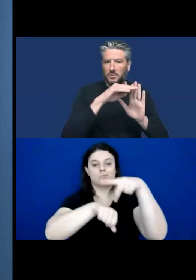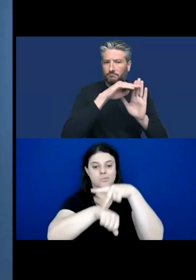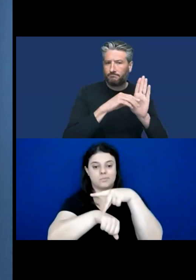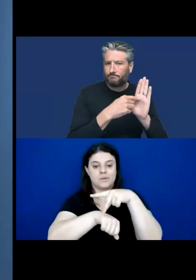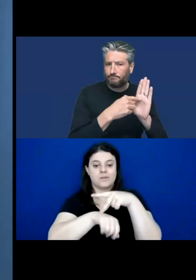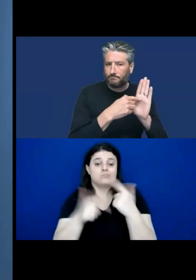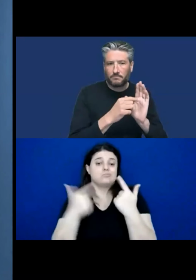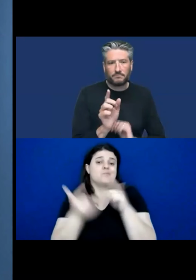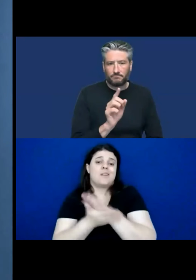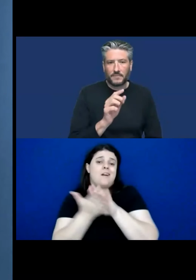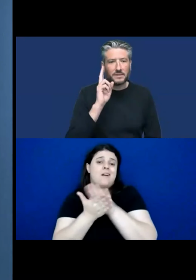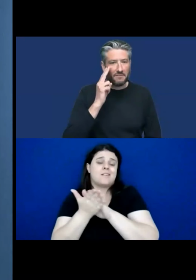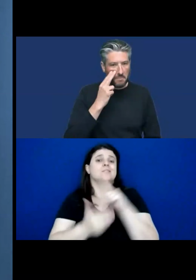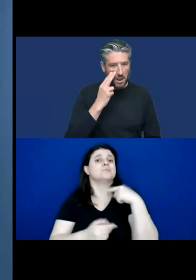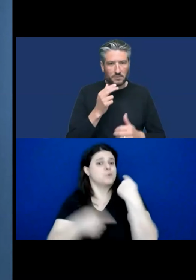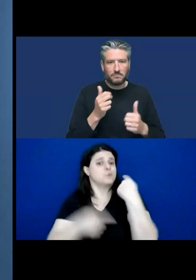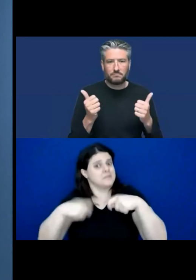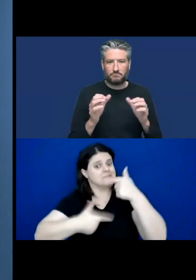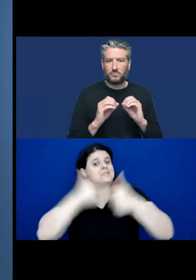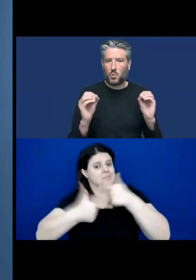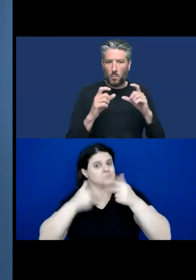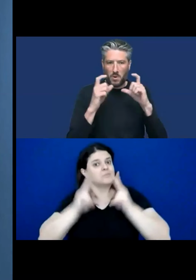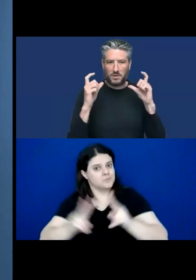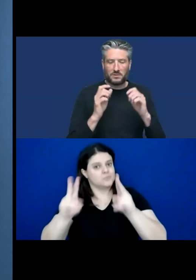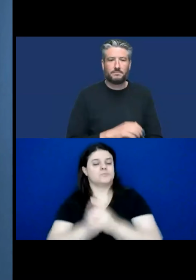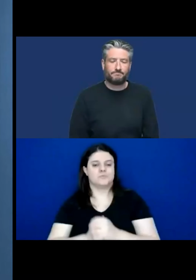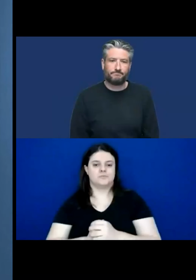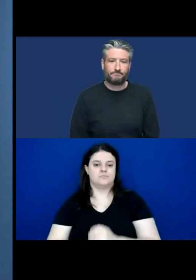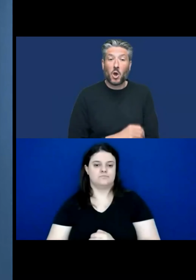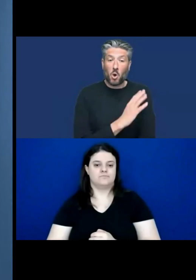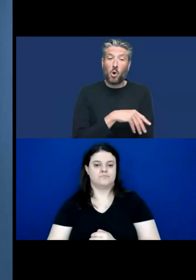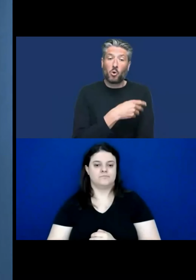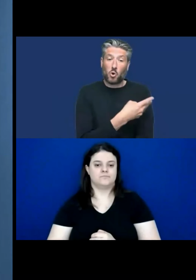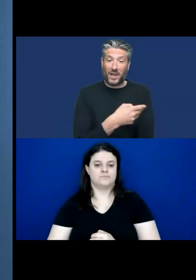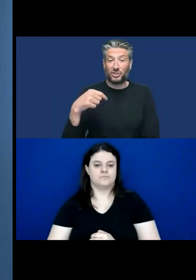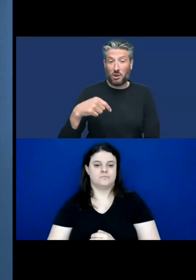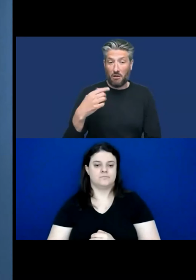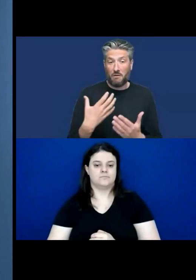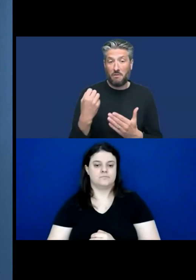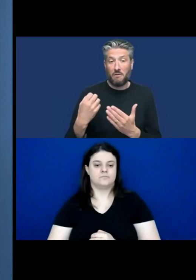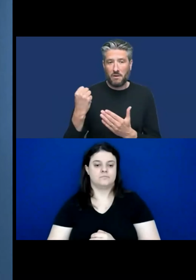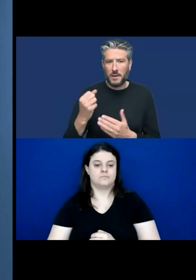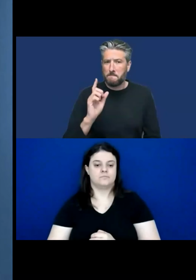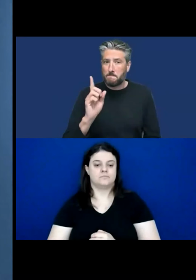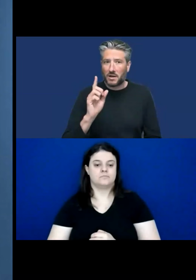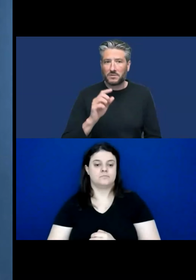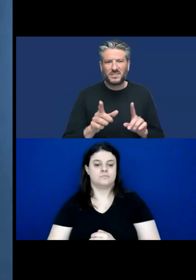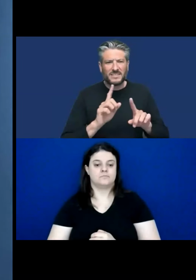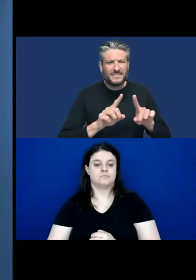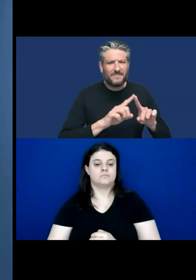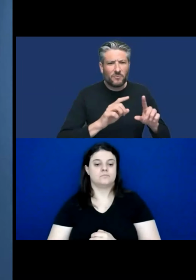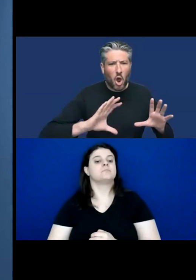have a lot of work to be done yet. So EDBU actually has recognized the